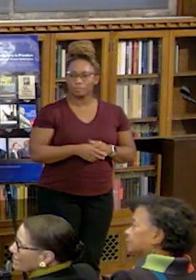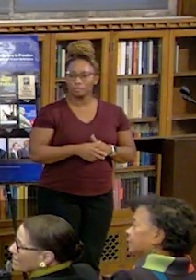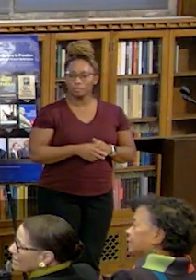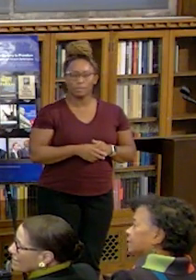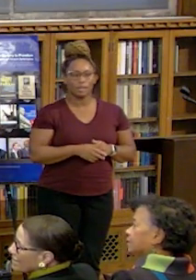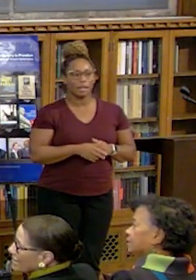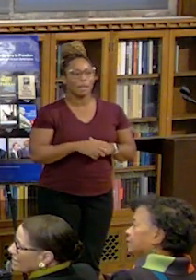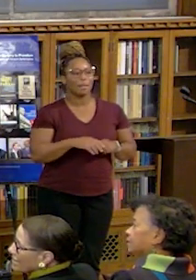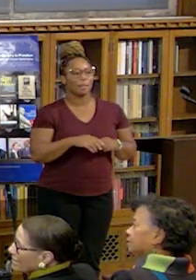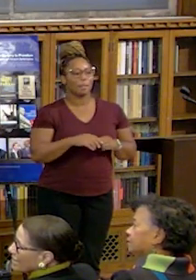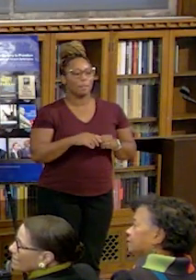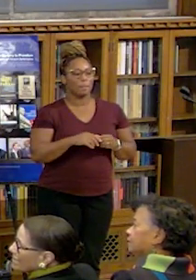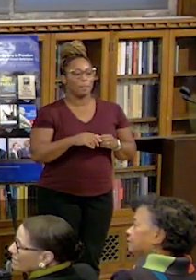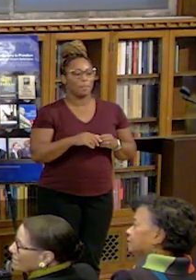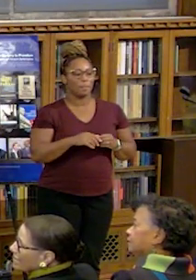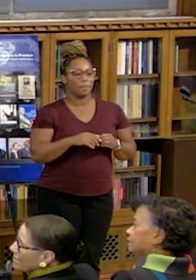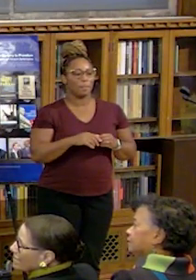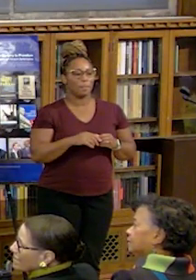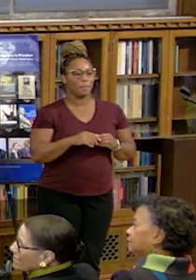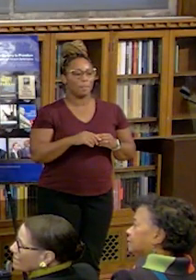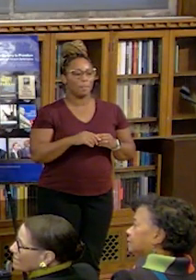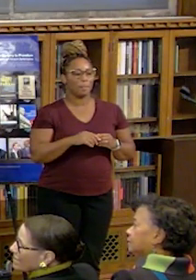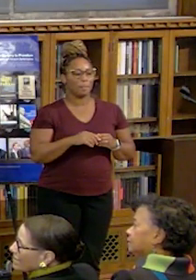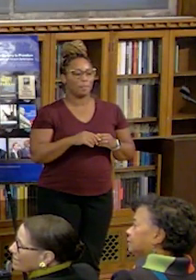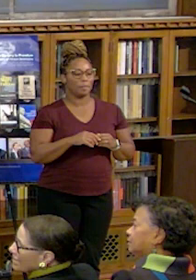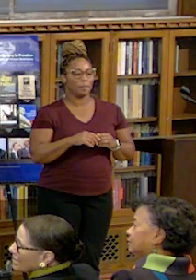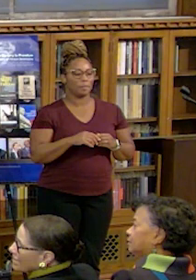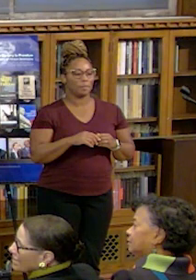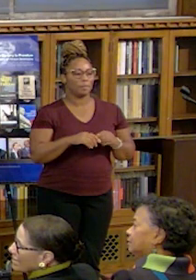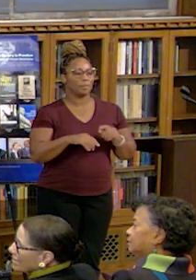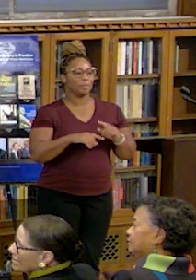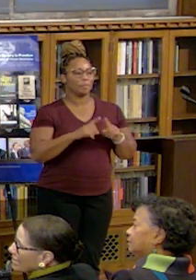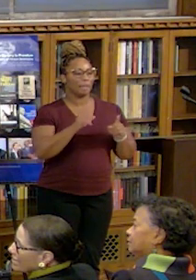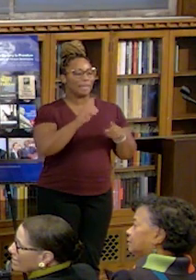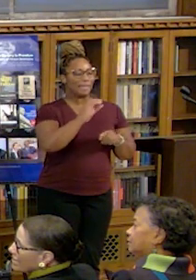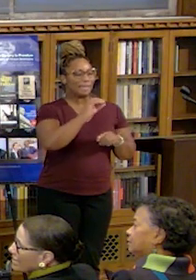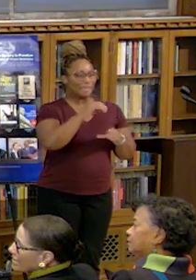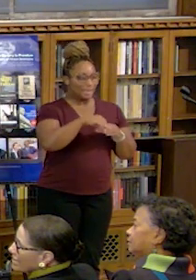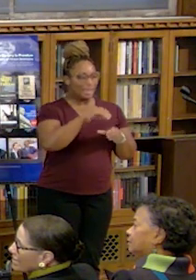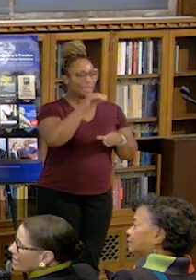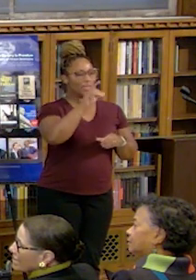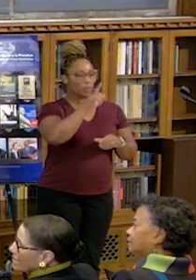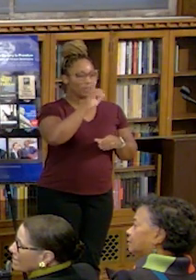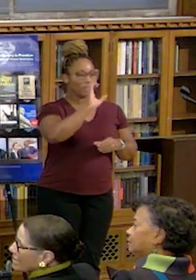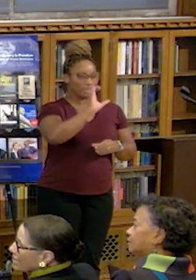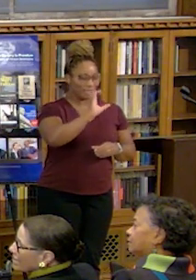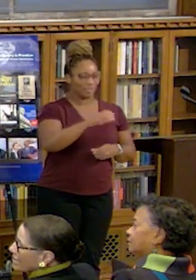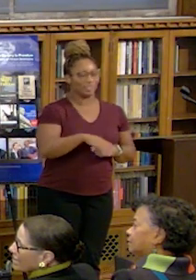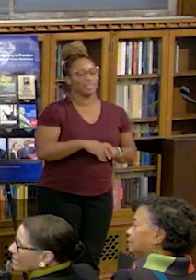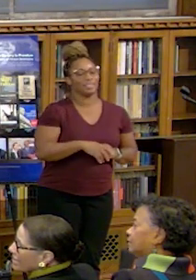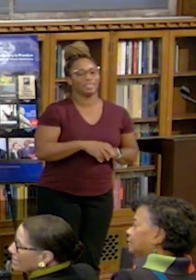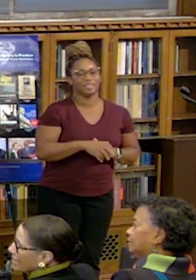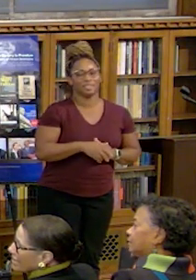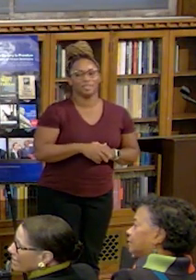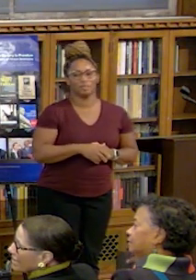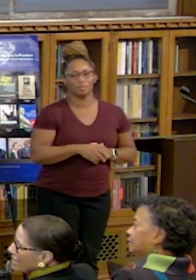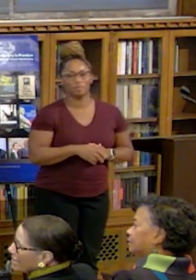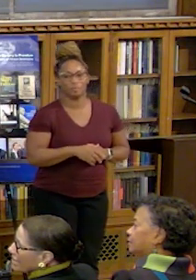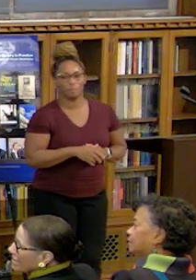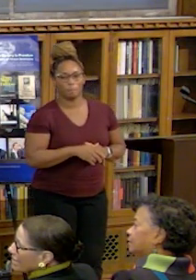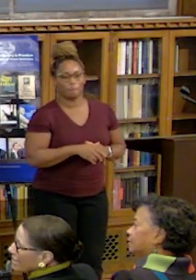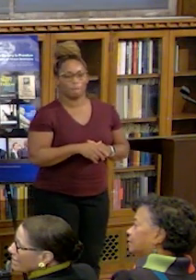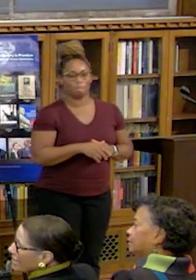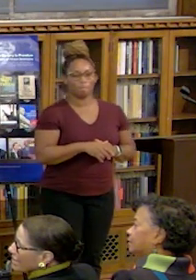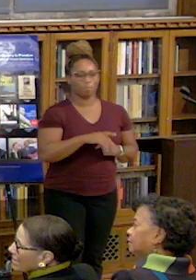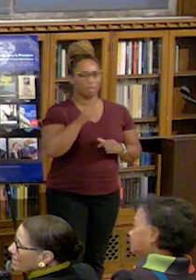in the 21st century like in the second decade of the 21st century but you've heard